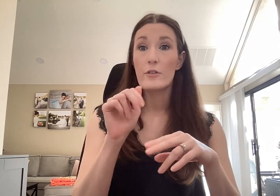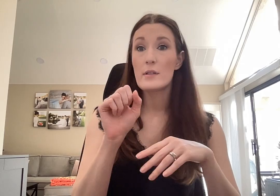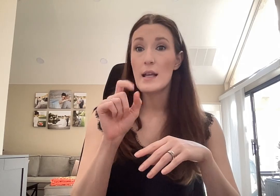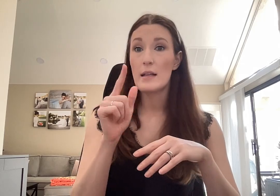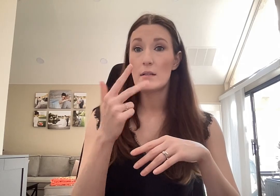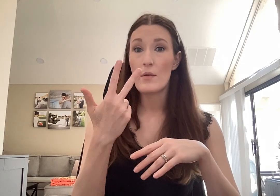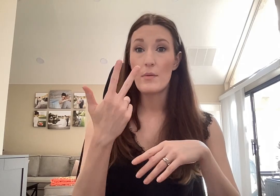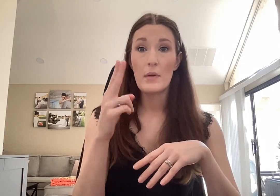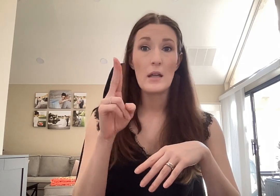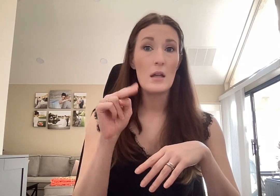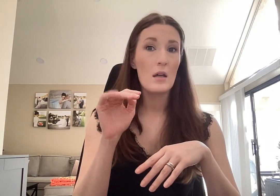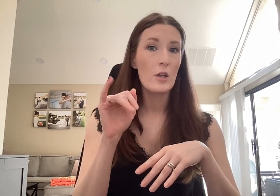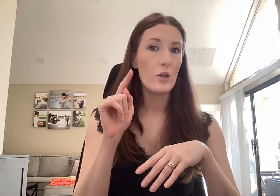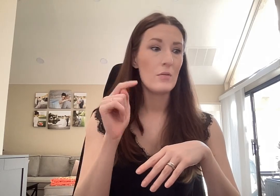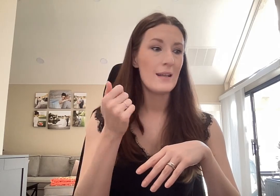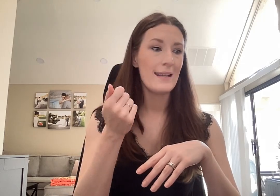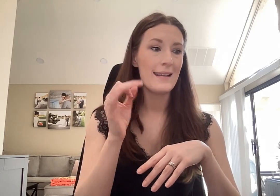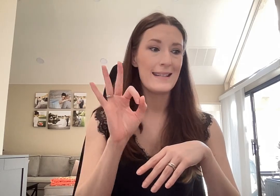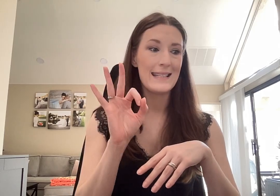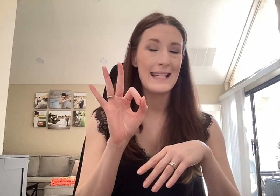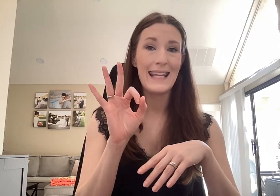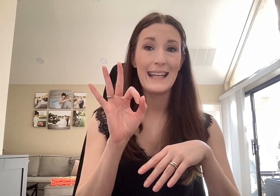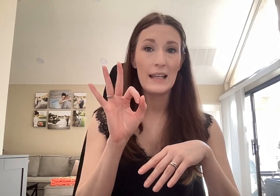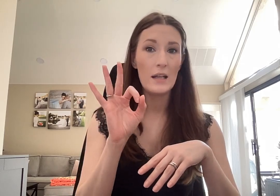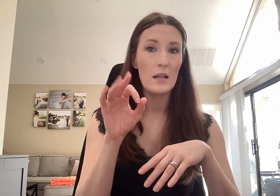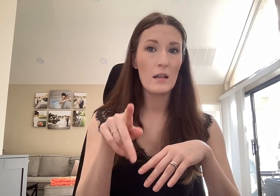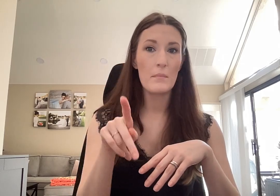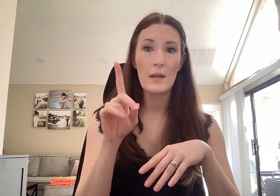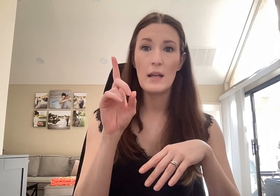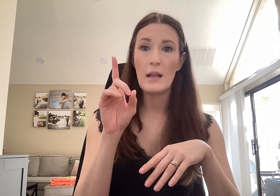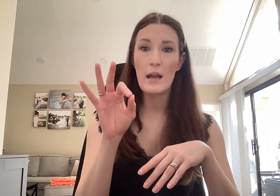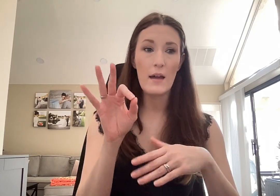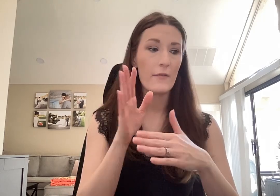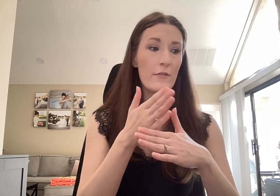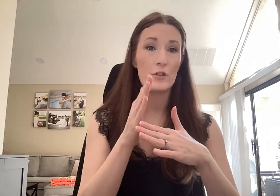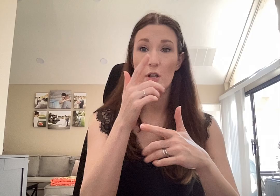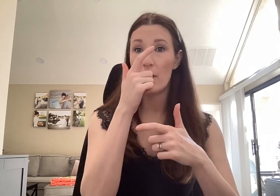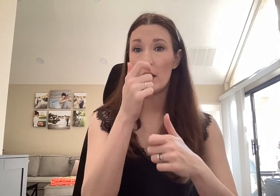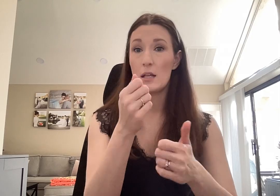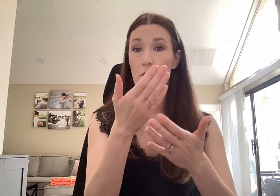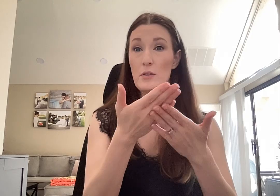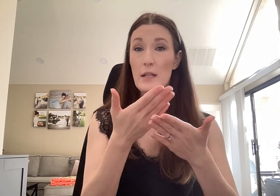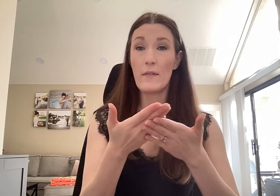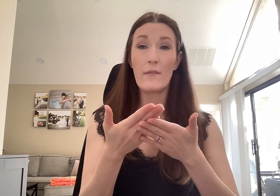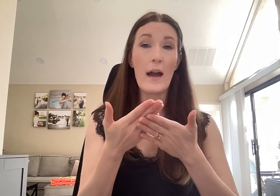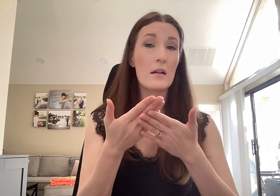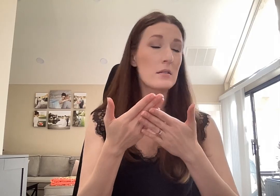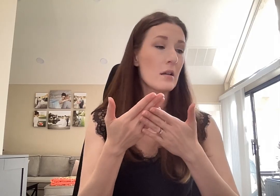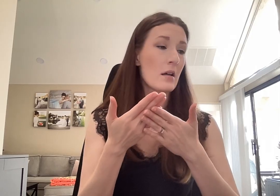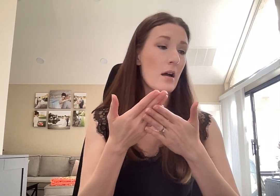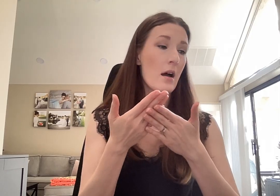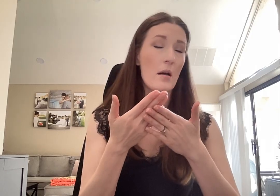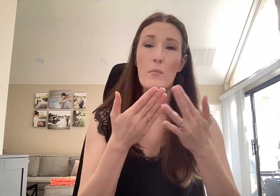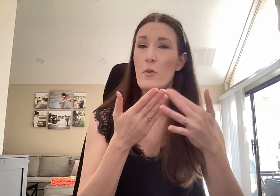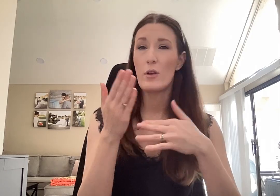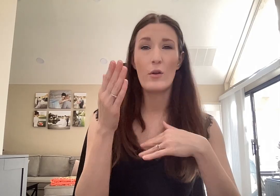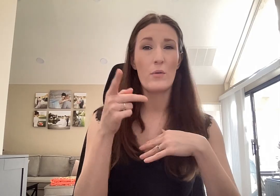Honors ASL 3, Unit 19 PDF for sharing interesting facts. We're going to go through